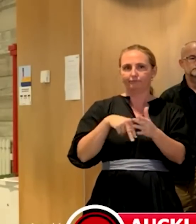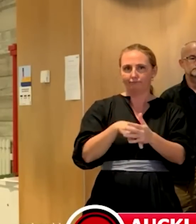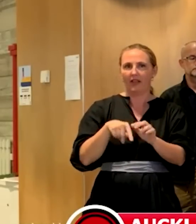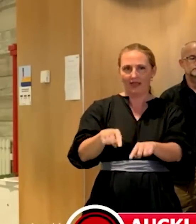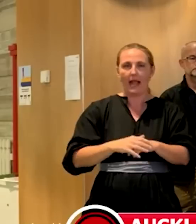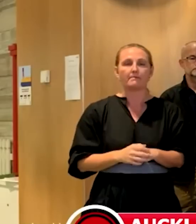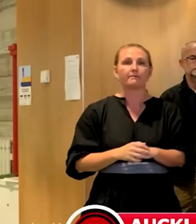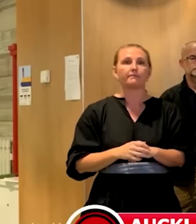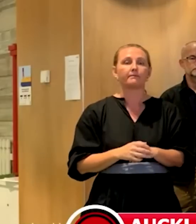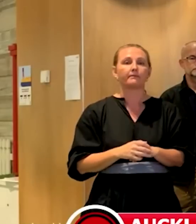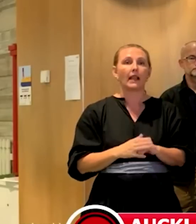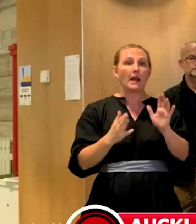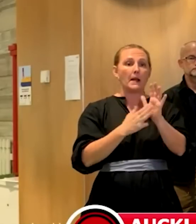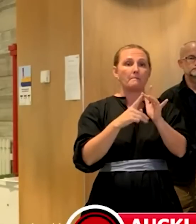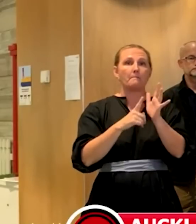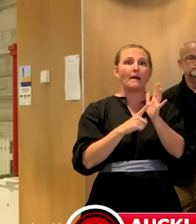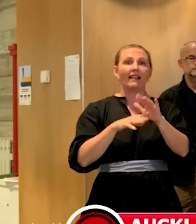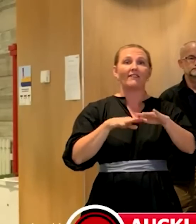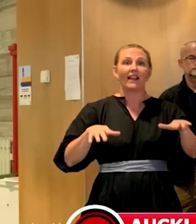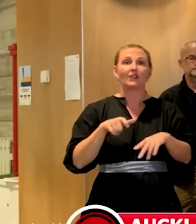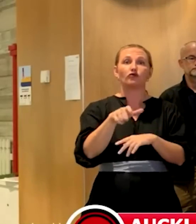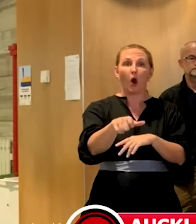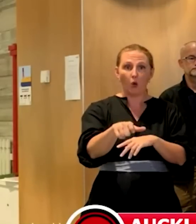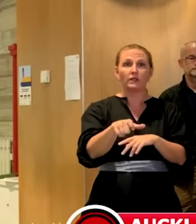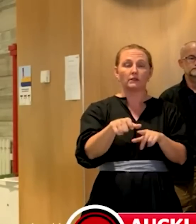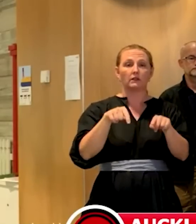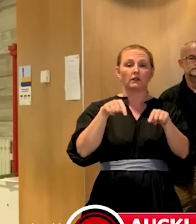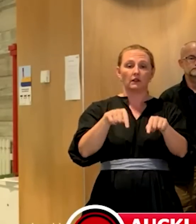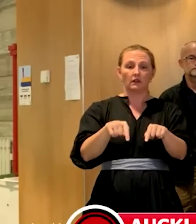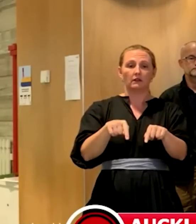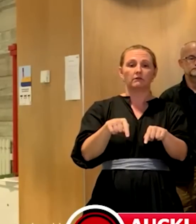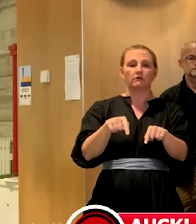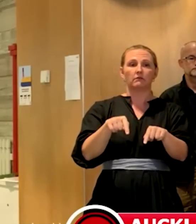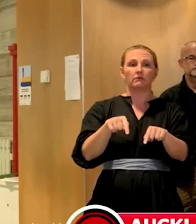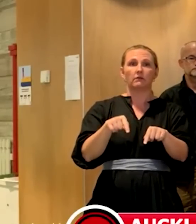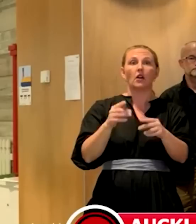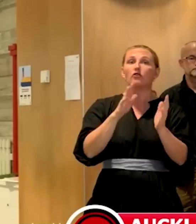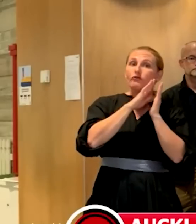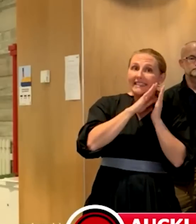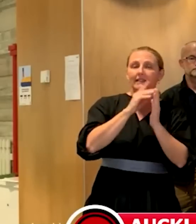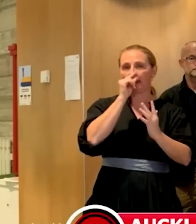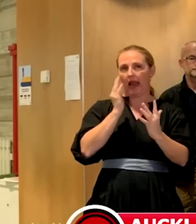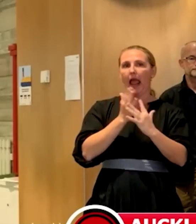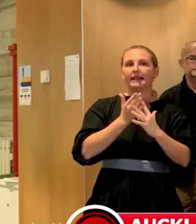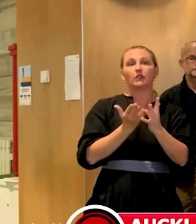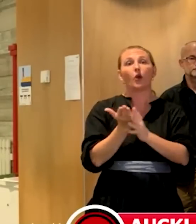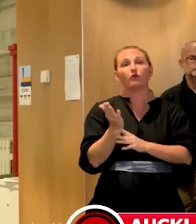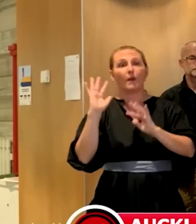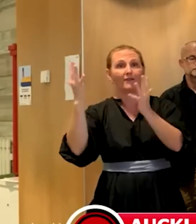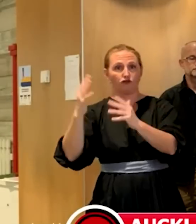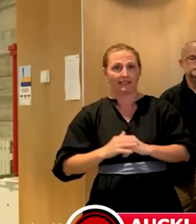Mill Flat Road, the Bailey Bridge will be on site today and residents will still continue to have access via the forest.